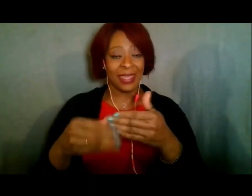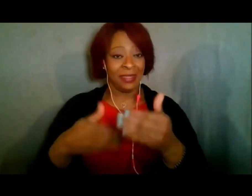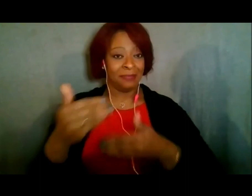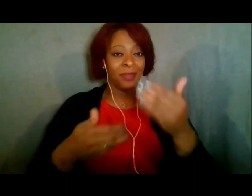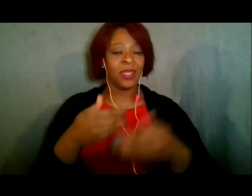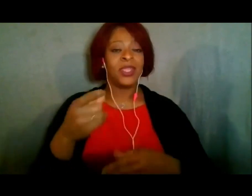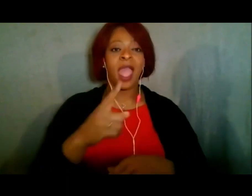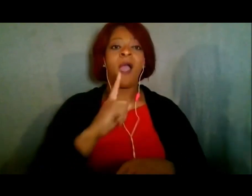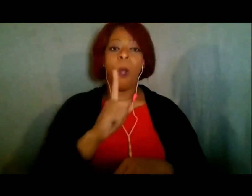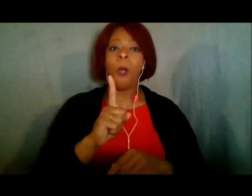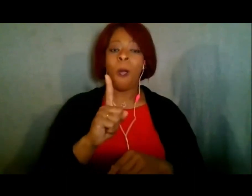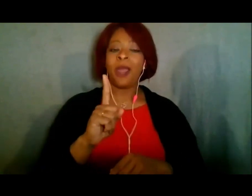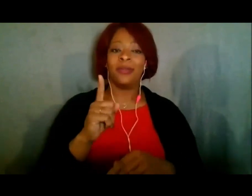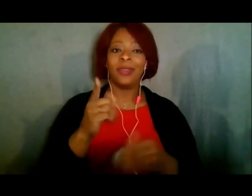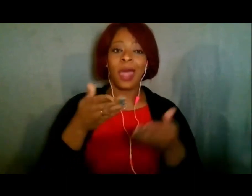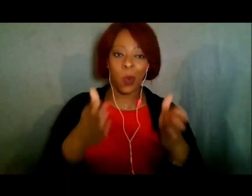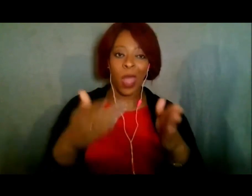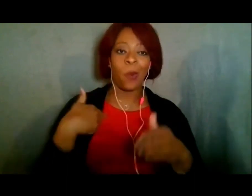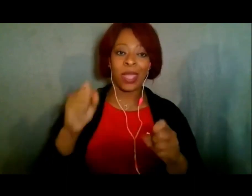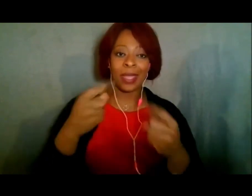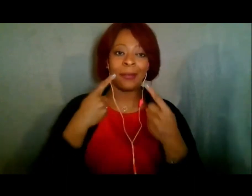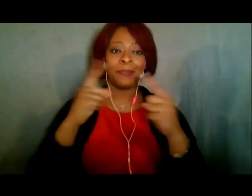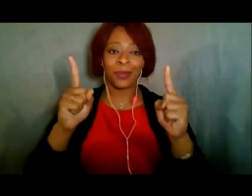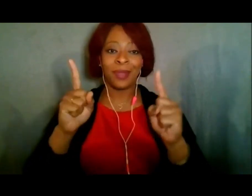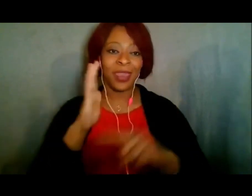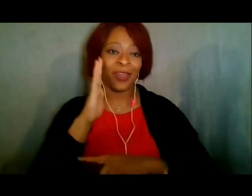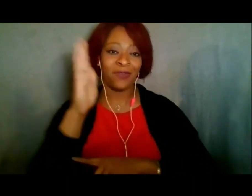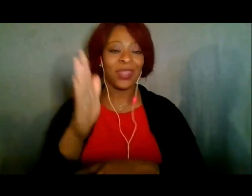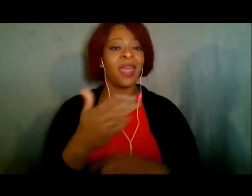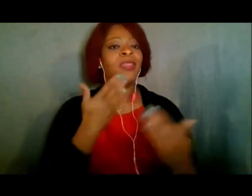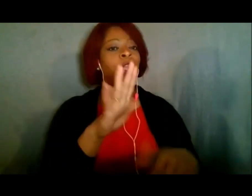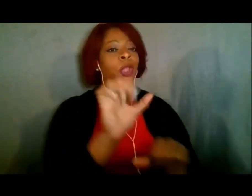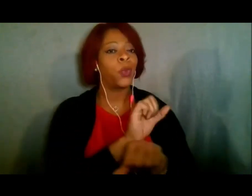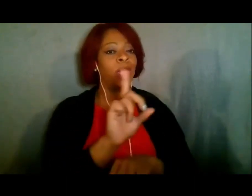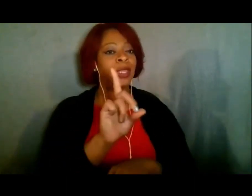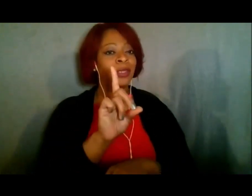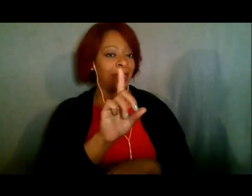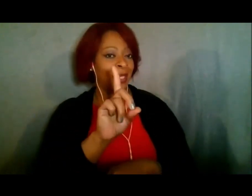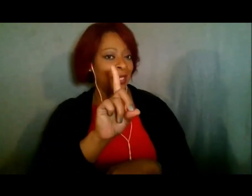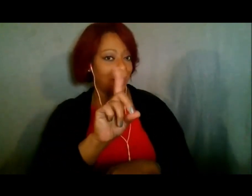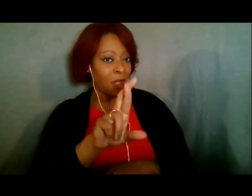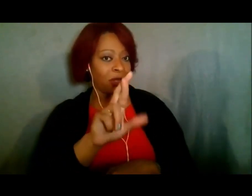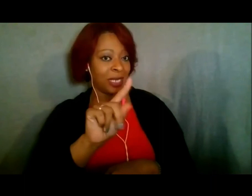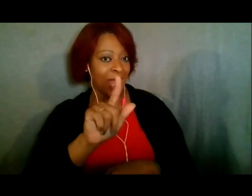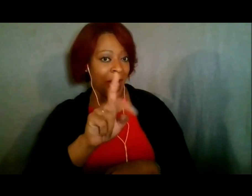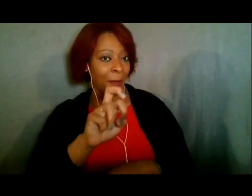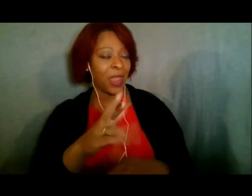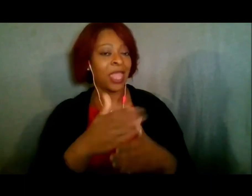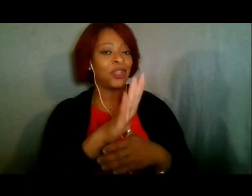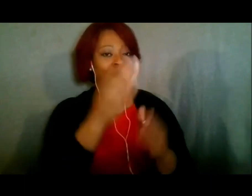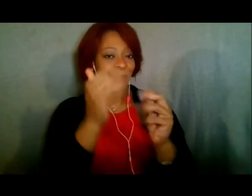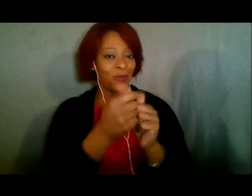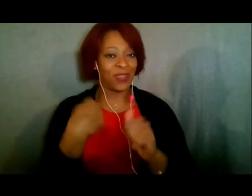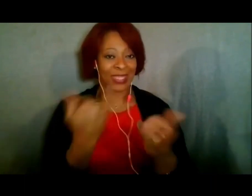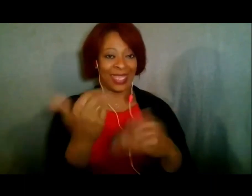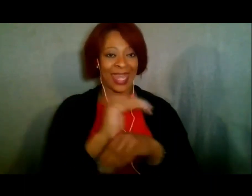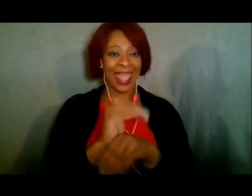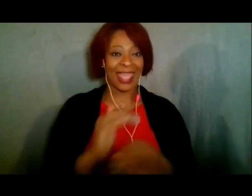source of the light at the end of this tunnel. So thank you for all your work, Dr. Talbot, and for generously sharing it with us tonight.